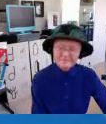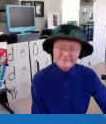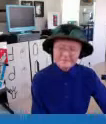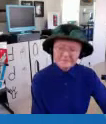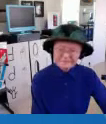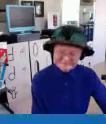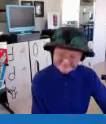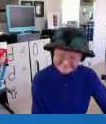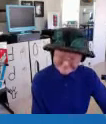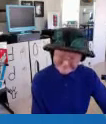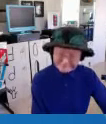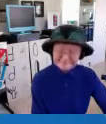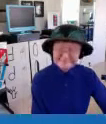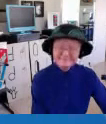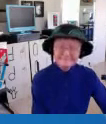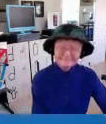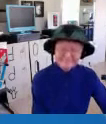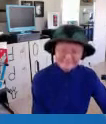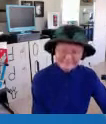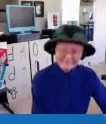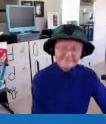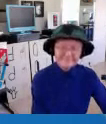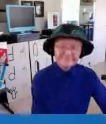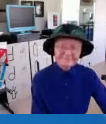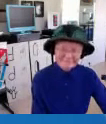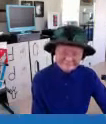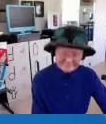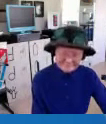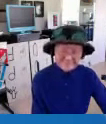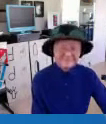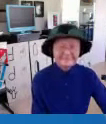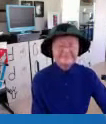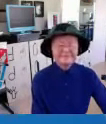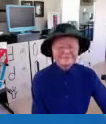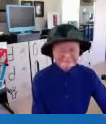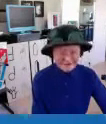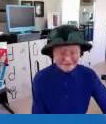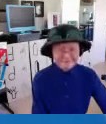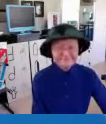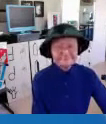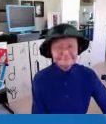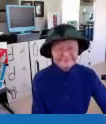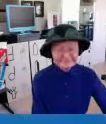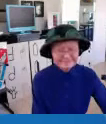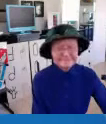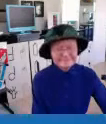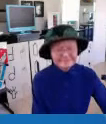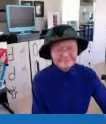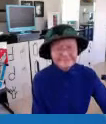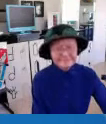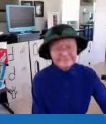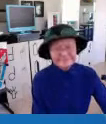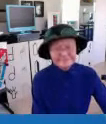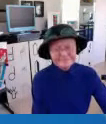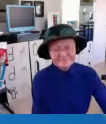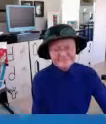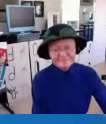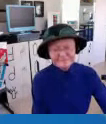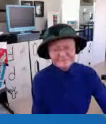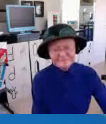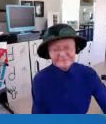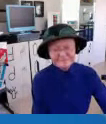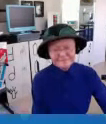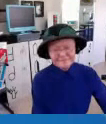Paz, and Jonathan Duncan is probably going to start in August. So we may be interested in other transcribers, and if